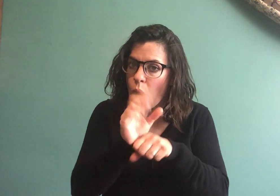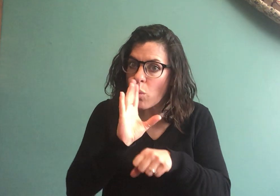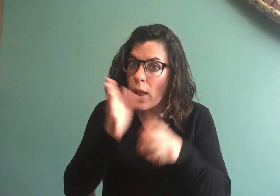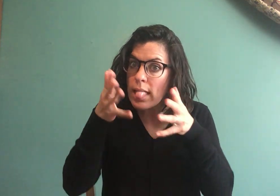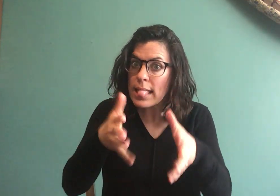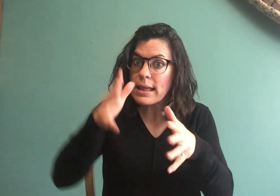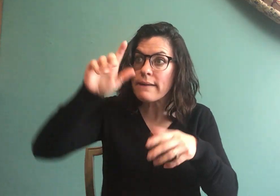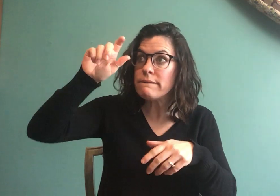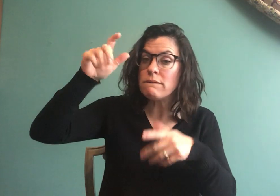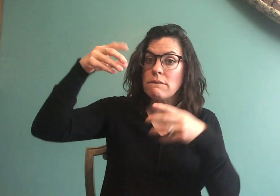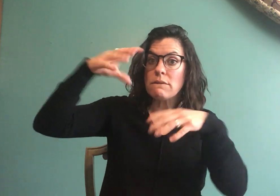I certainly would have.